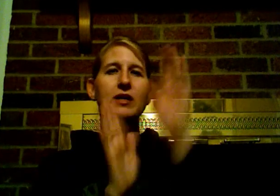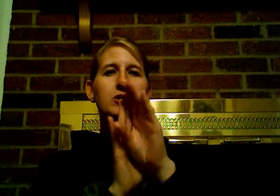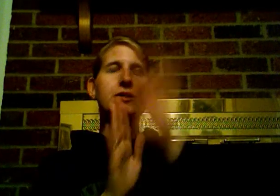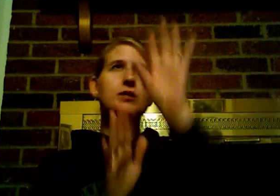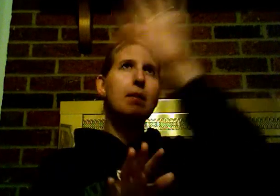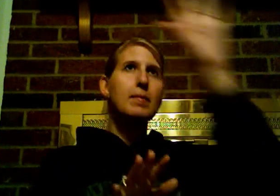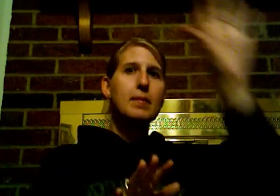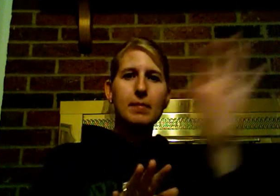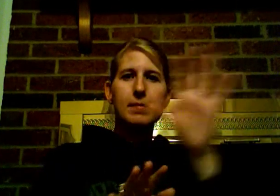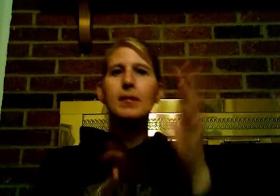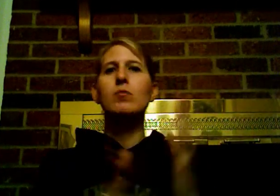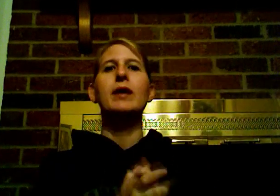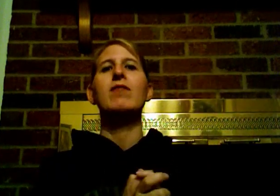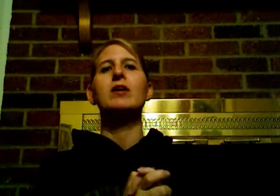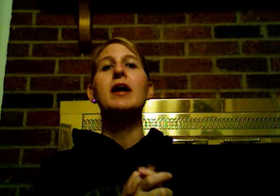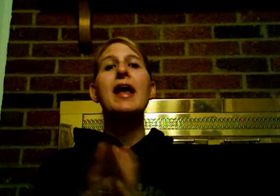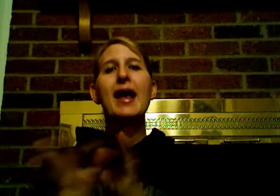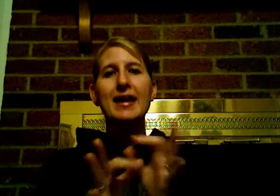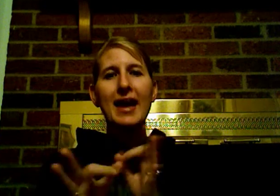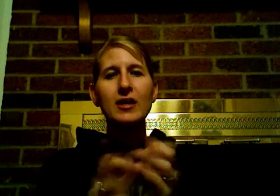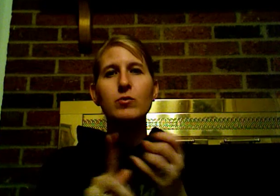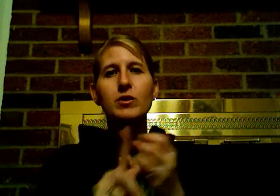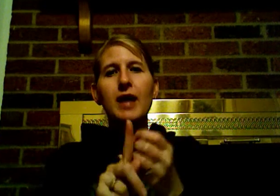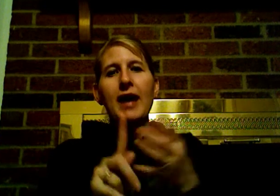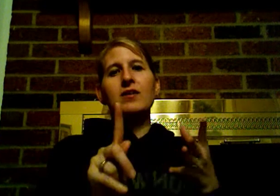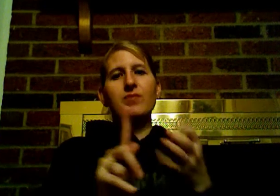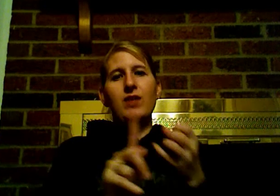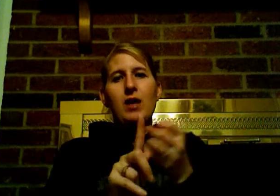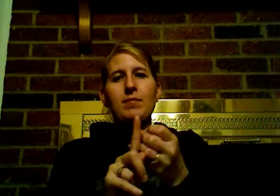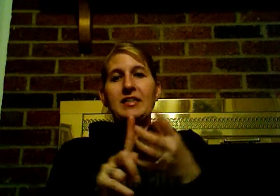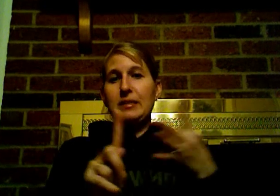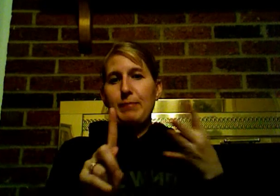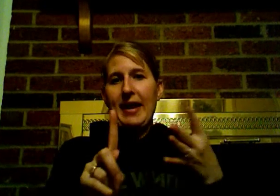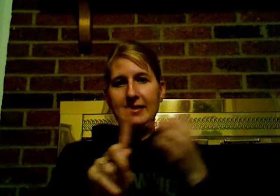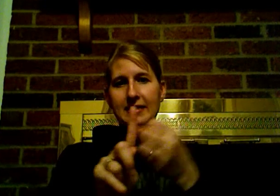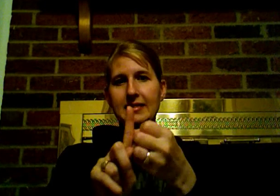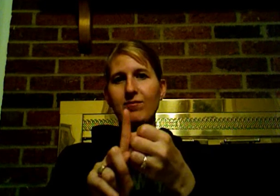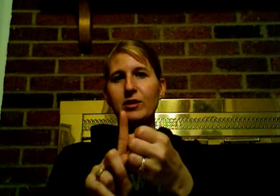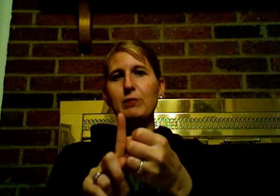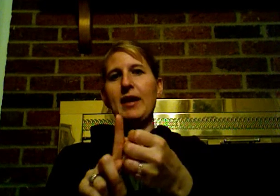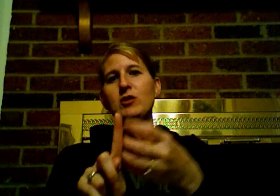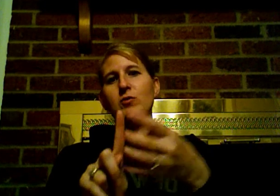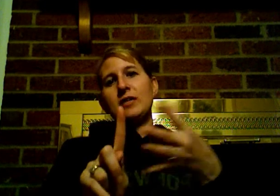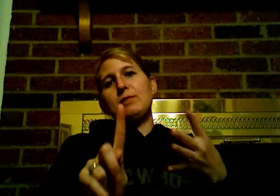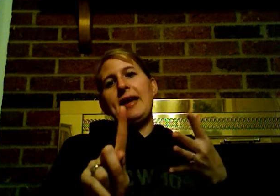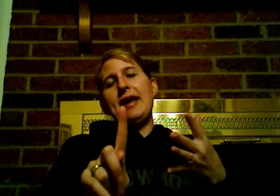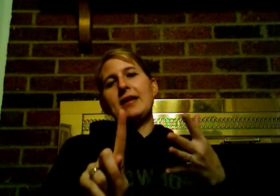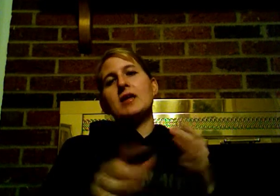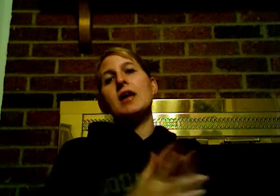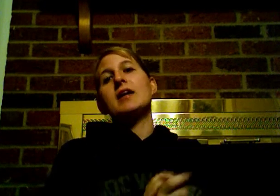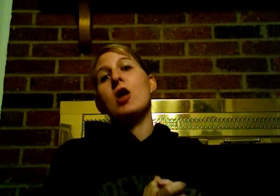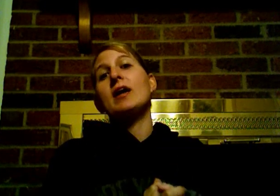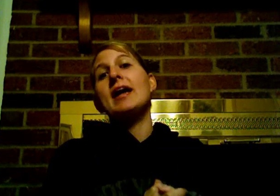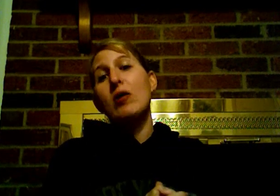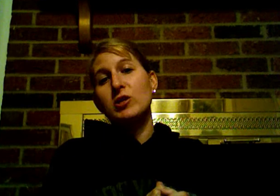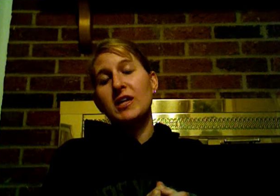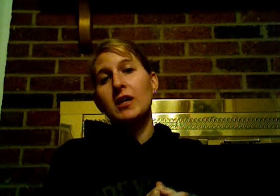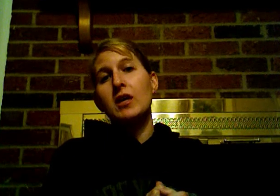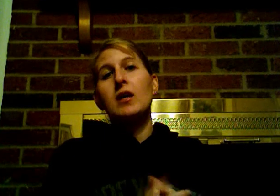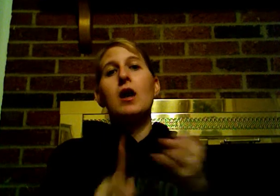pictures, whatever. And again, you would kind of expand. This is a sign for expand. You would expand. It's called couching. You